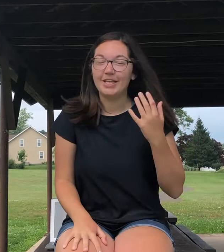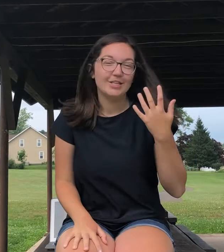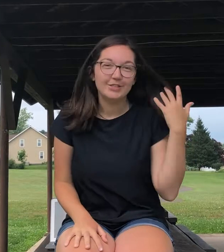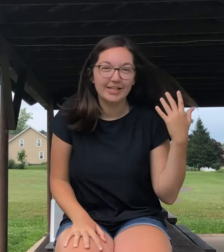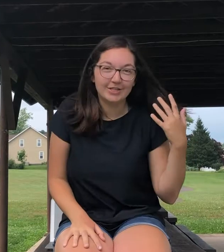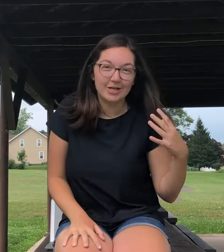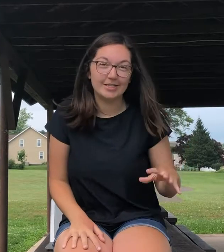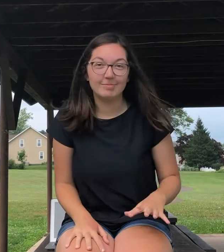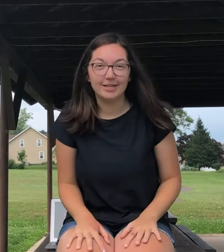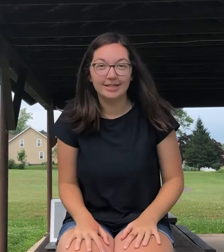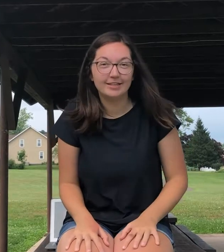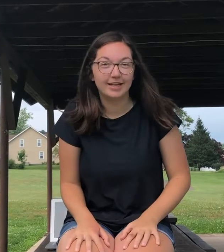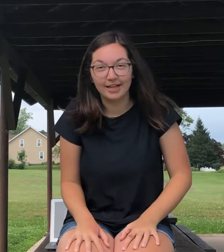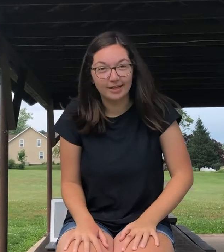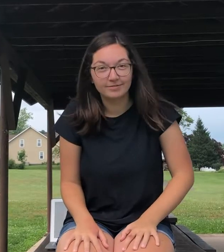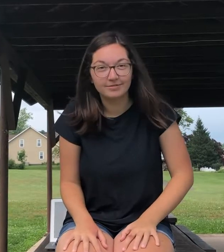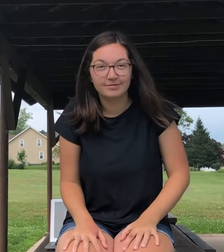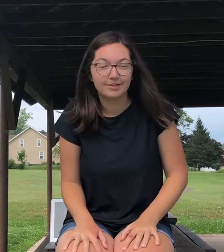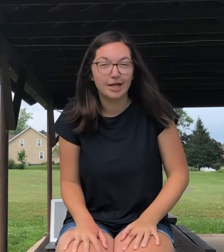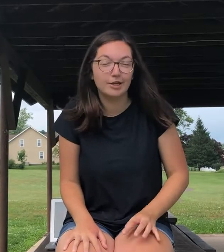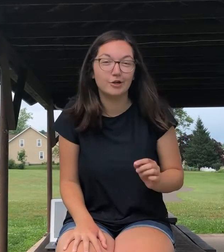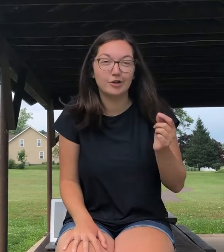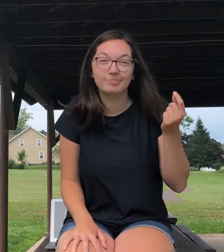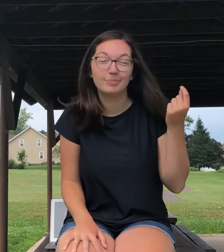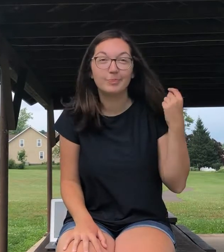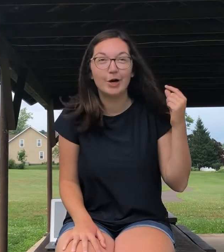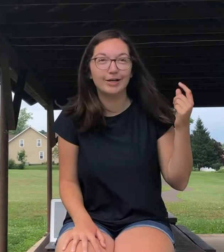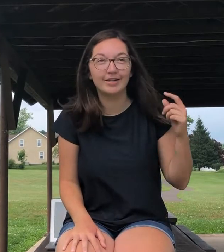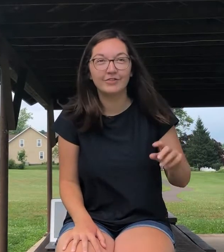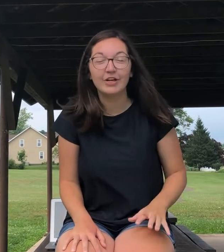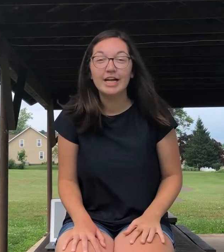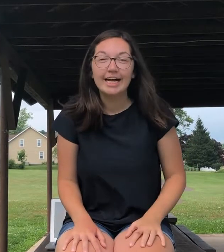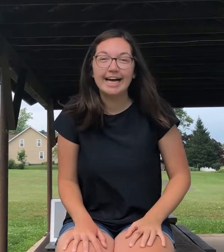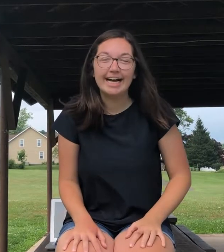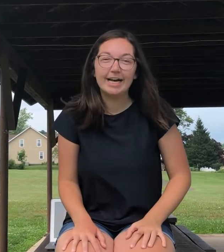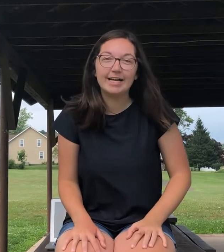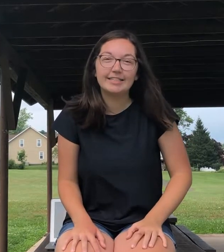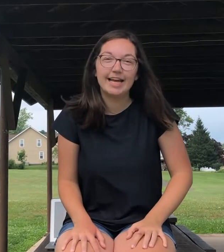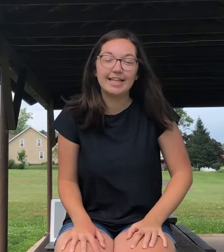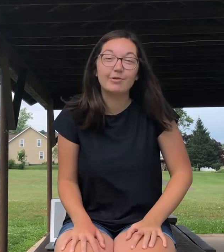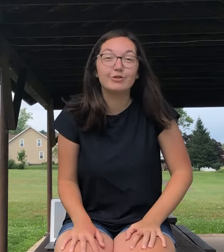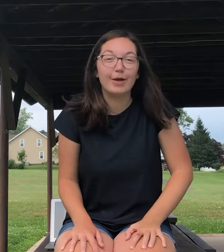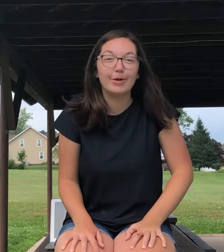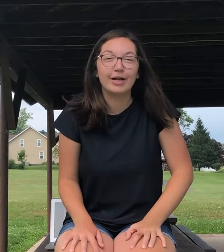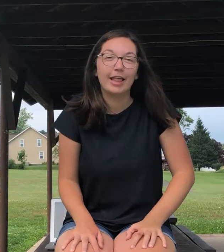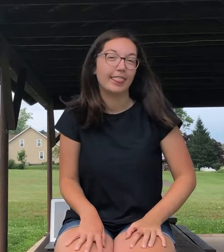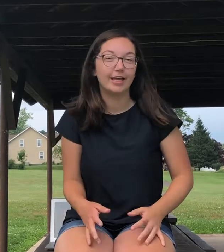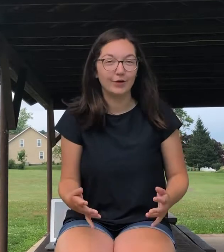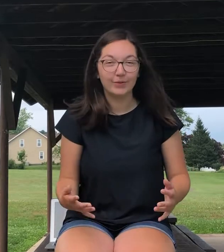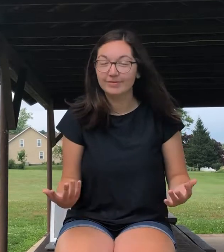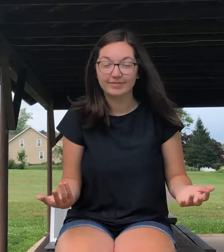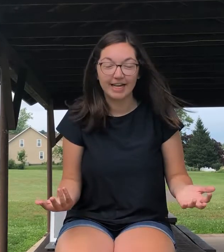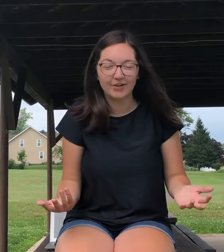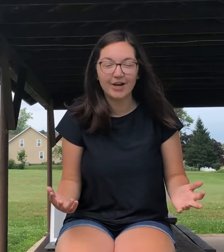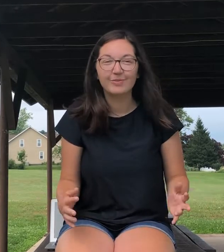So that's just something like a little part of sign language grammar that you now know.